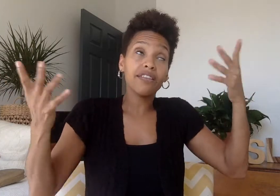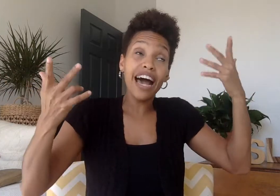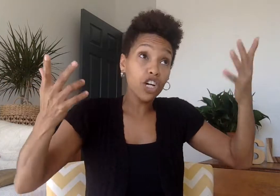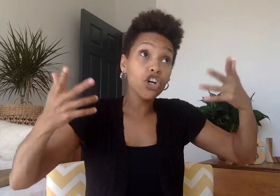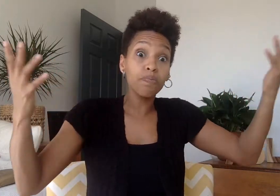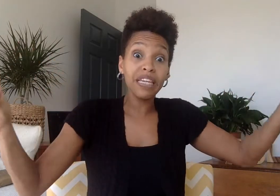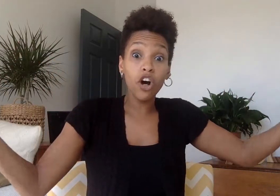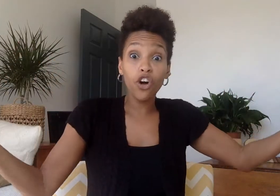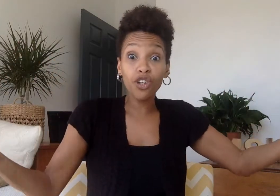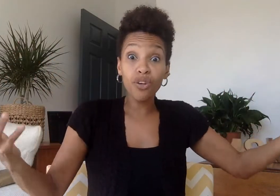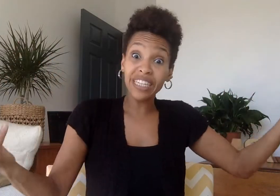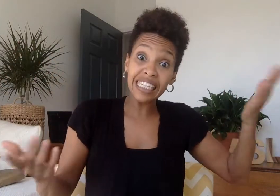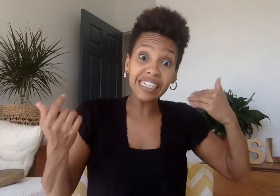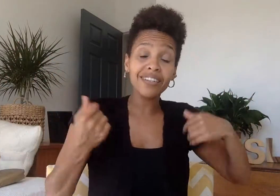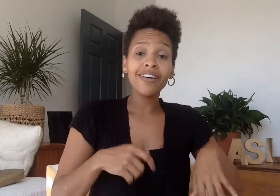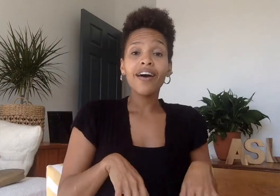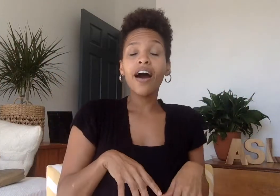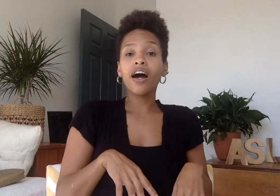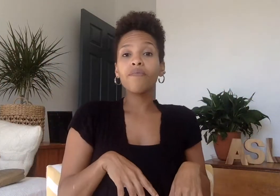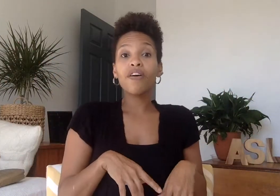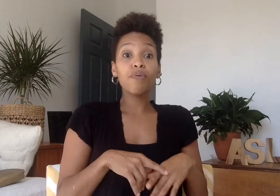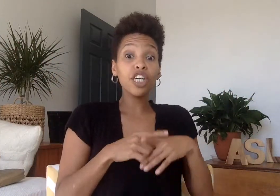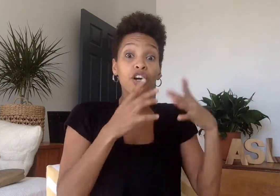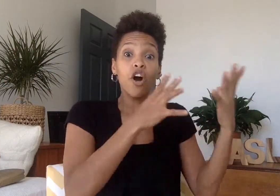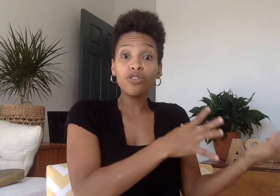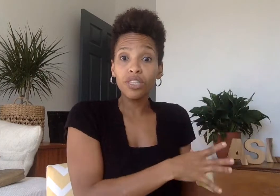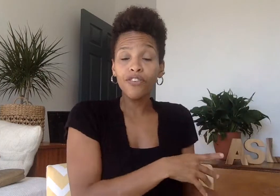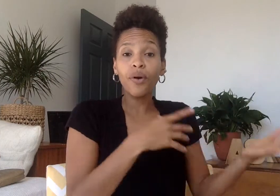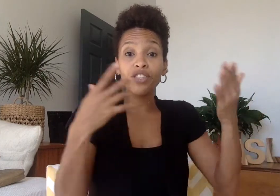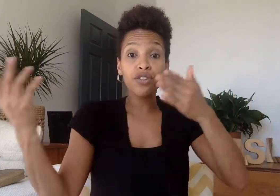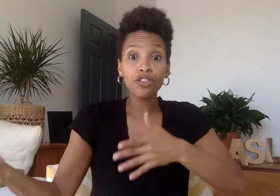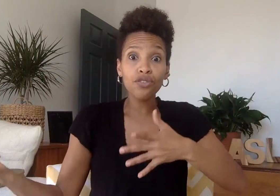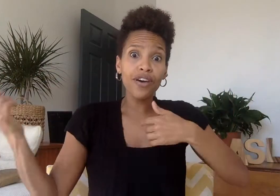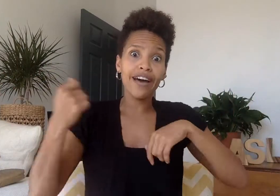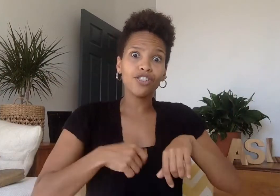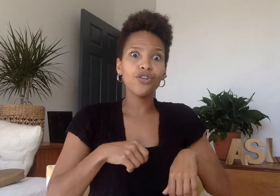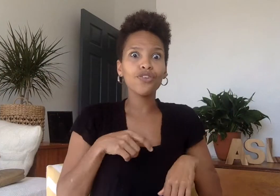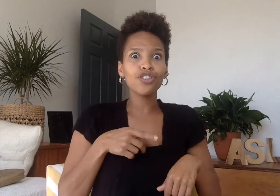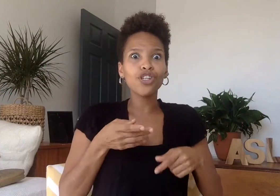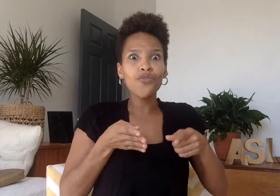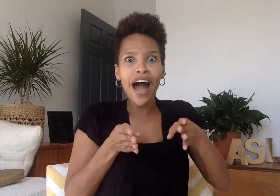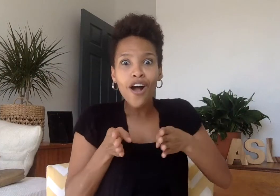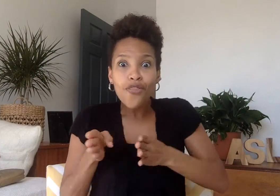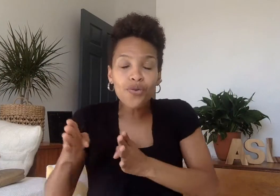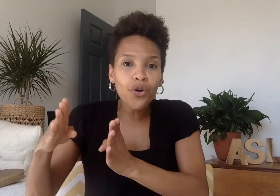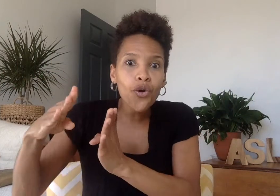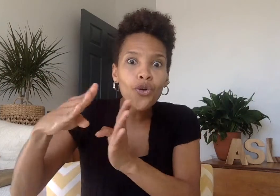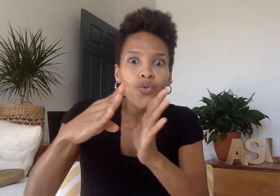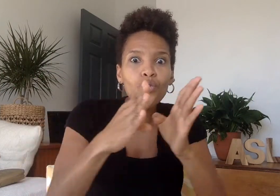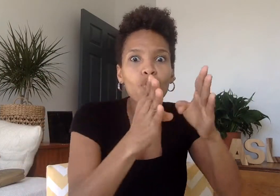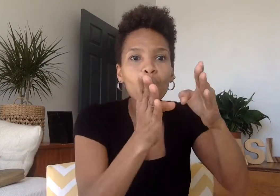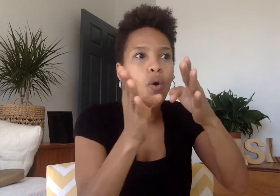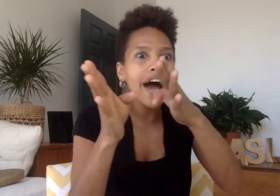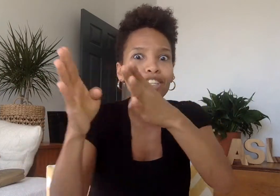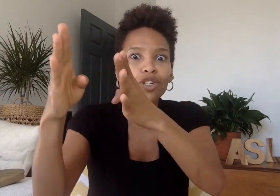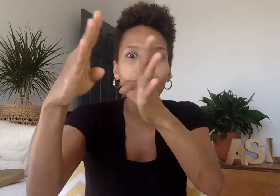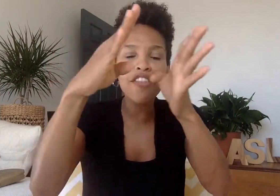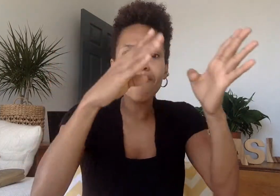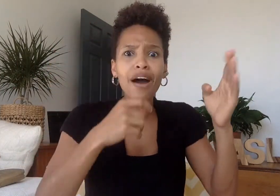That could be all you really need. But there are also different ways you could do that. So you could show that the road winds around the